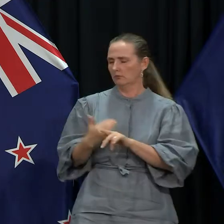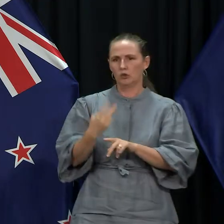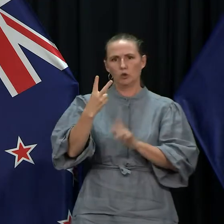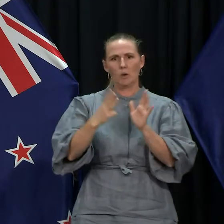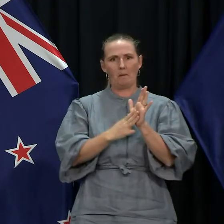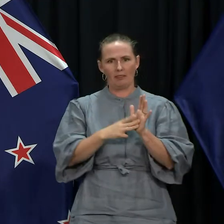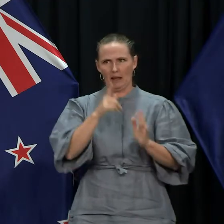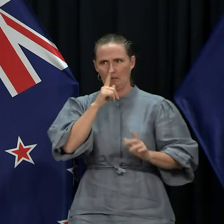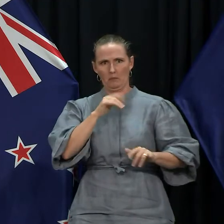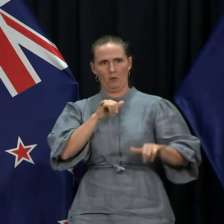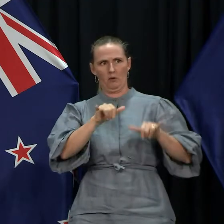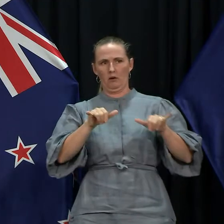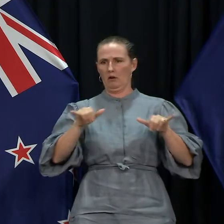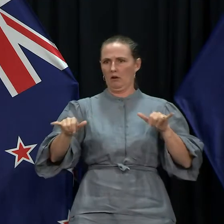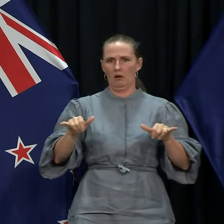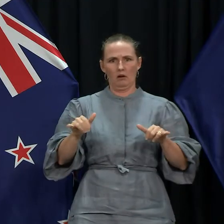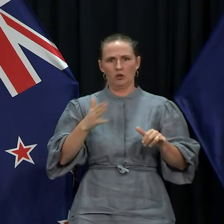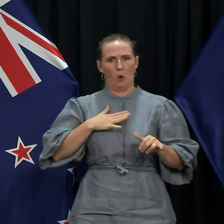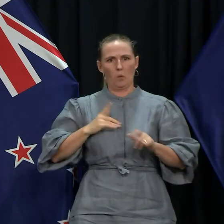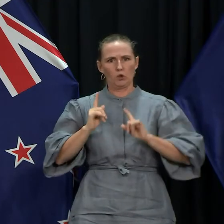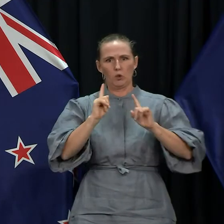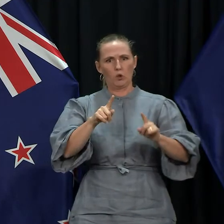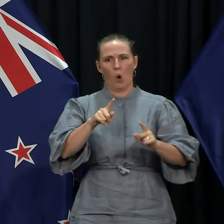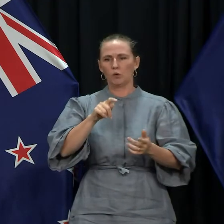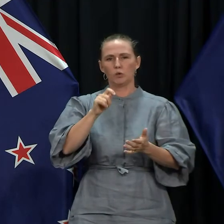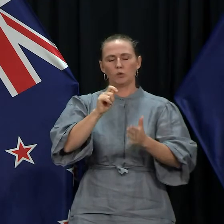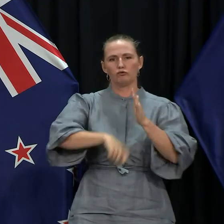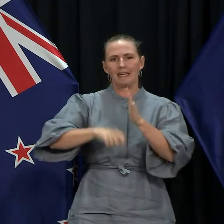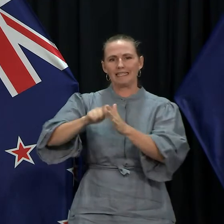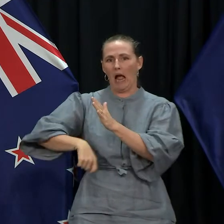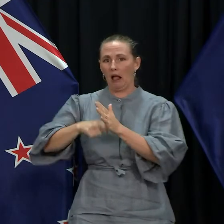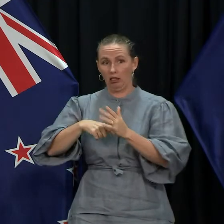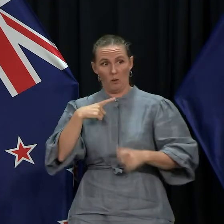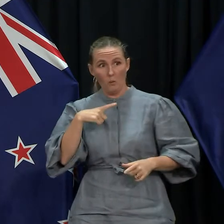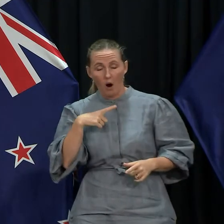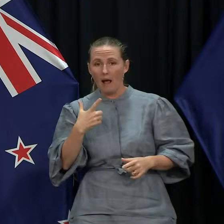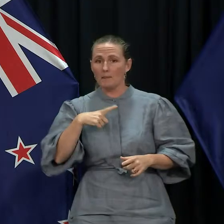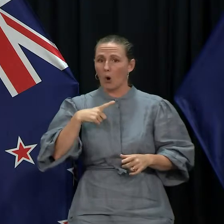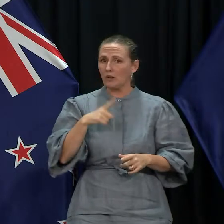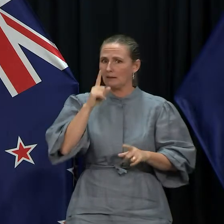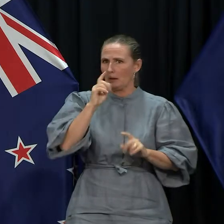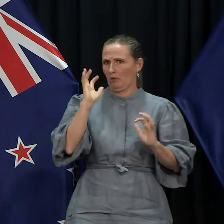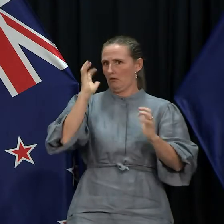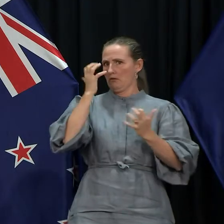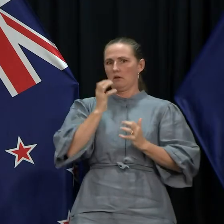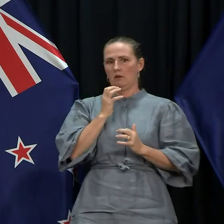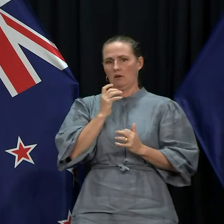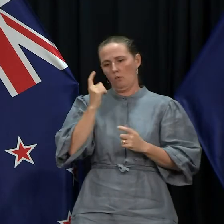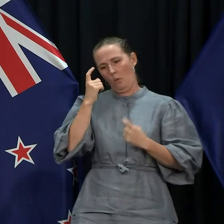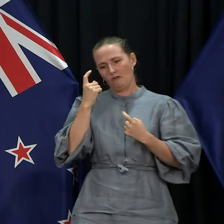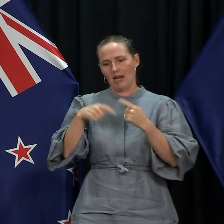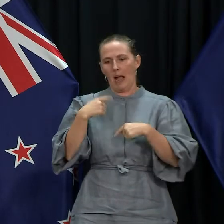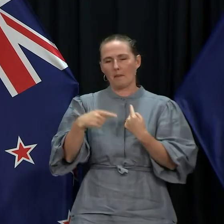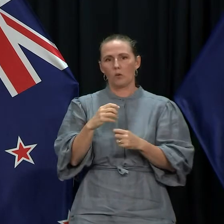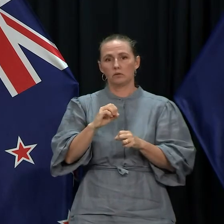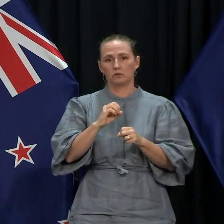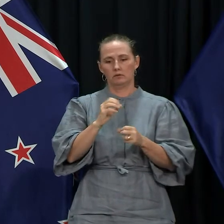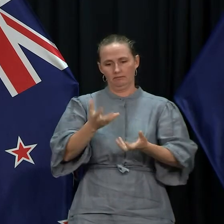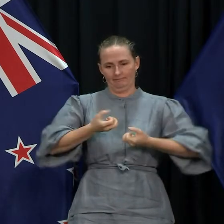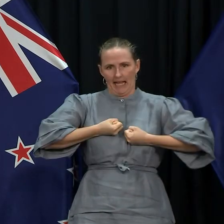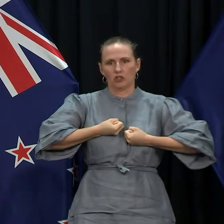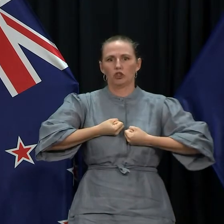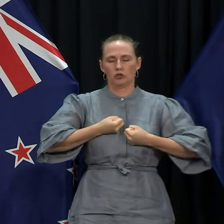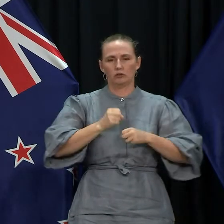which retailers are saying is due to Omicron and wider issues.